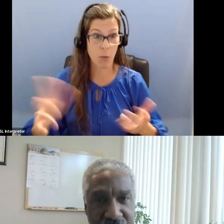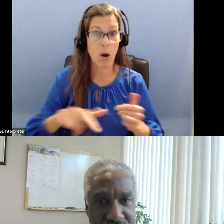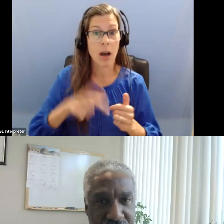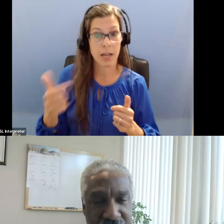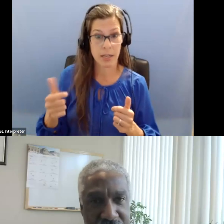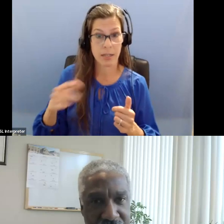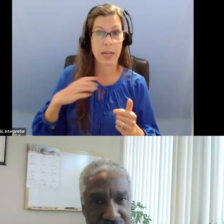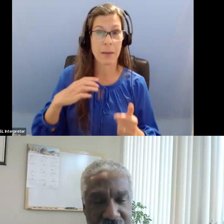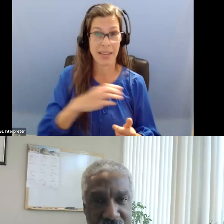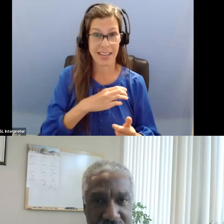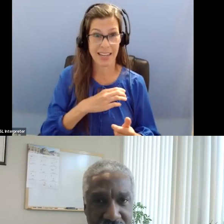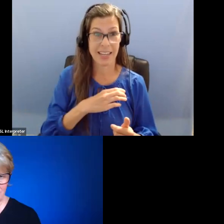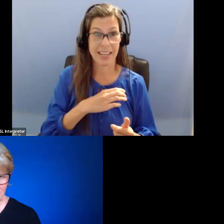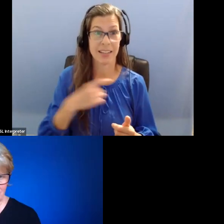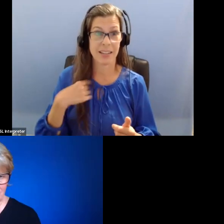committee now.